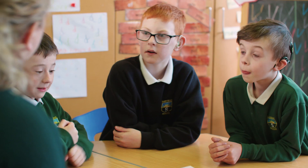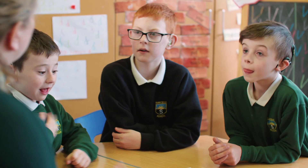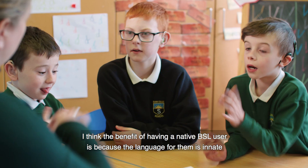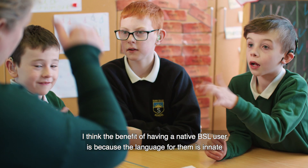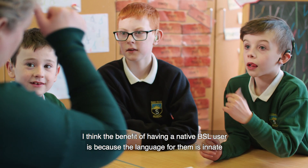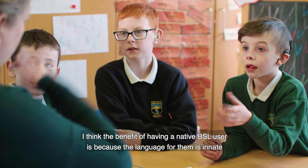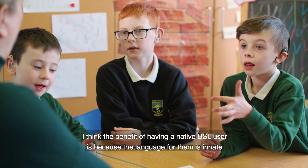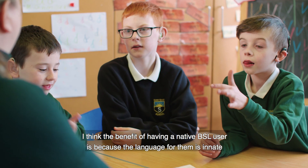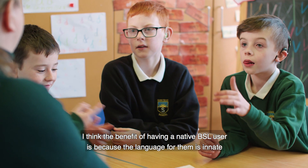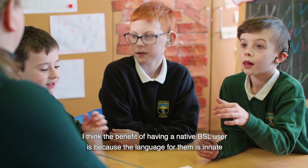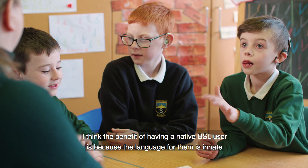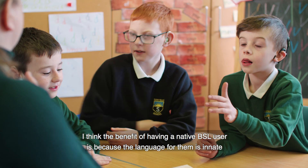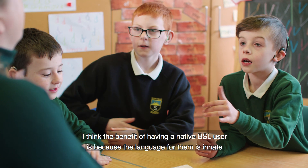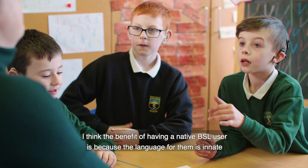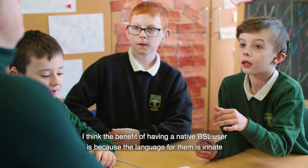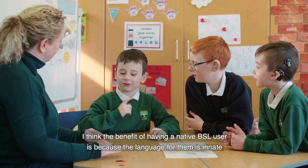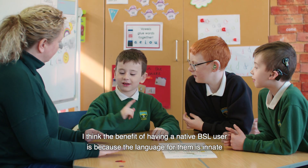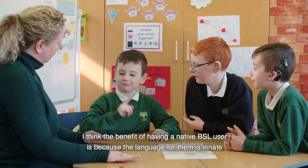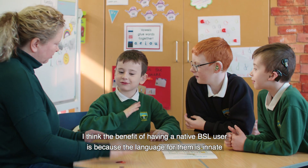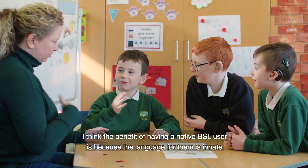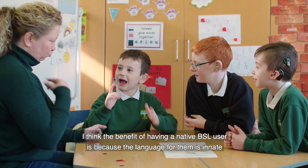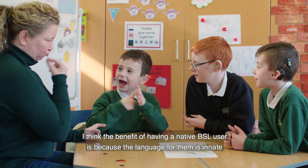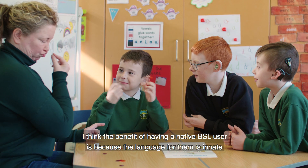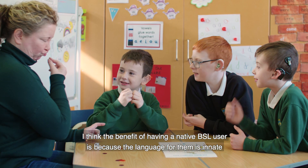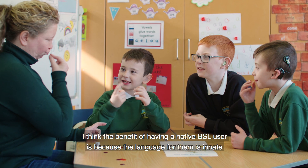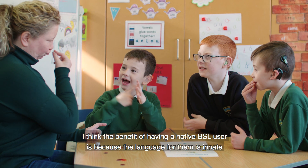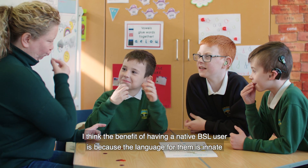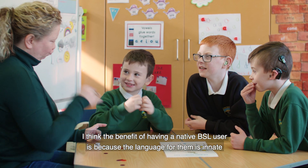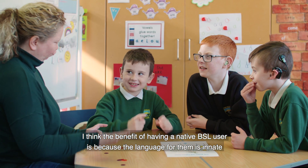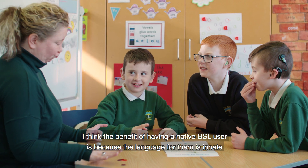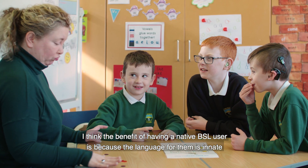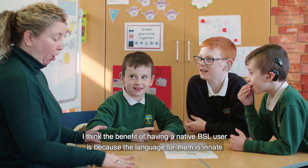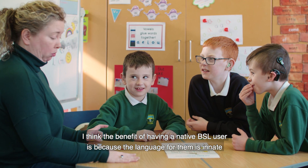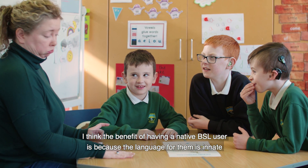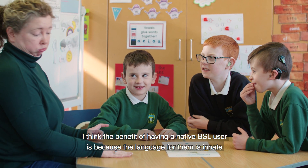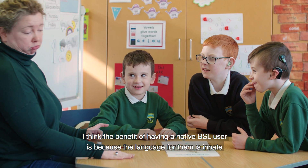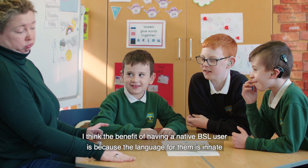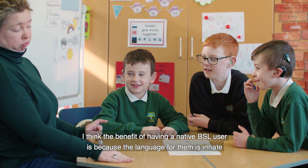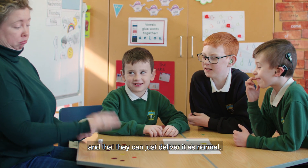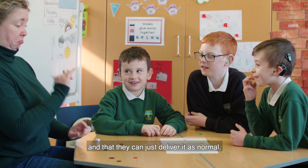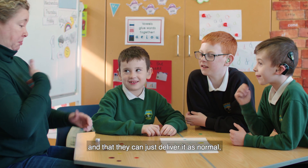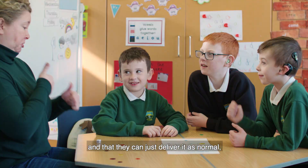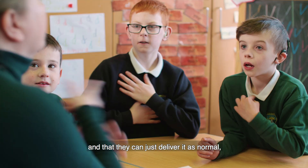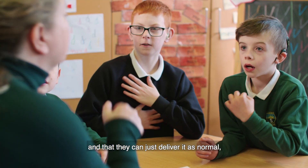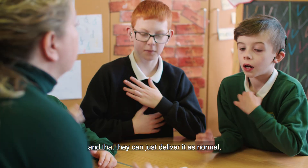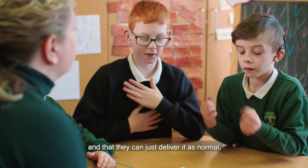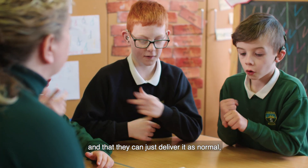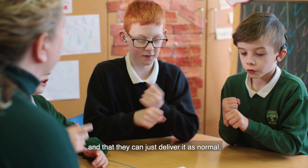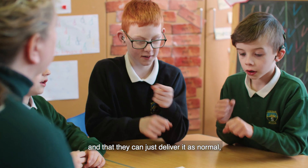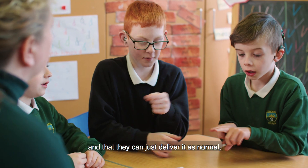I think the benefit of having the native BSL user is because the language for them is innate and that they can